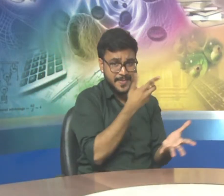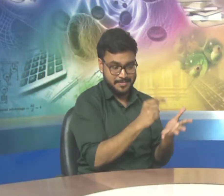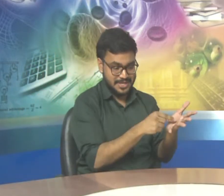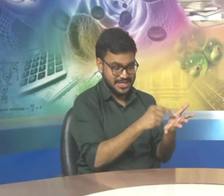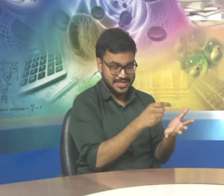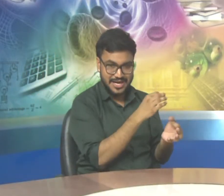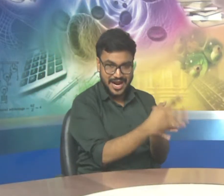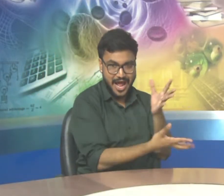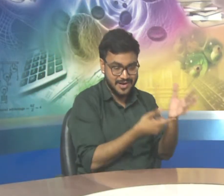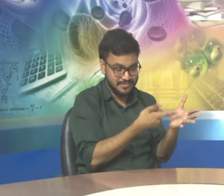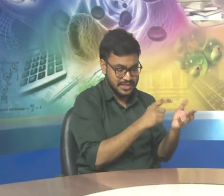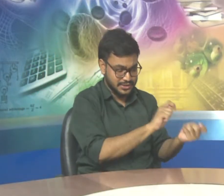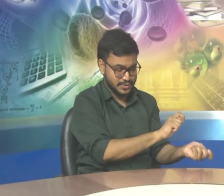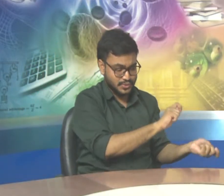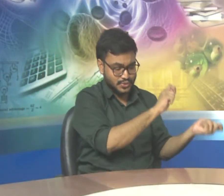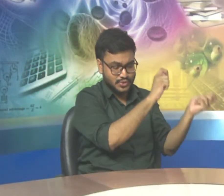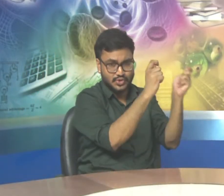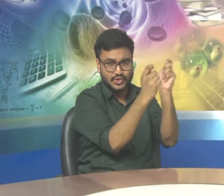and produce chemical energy.